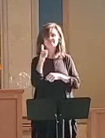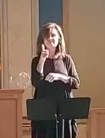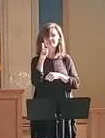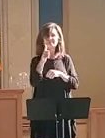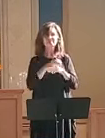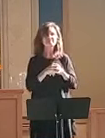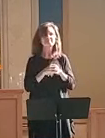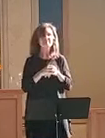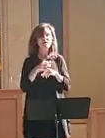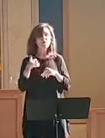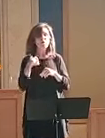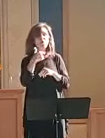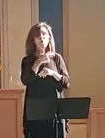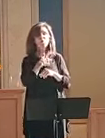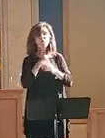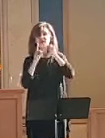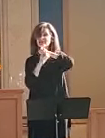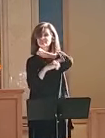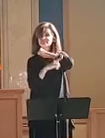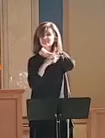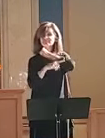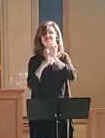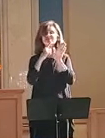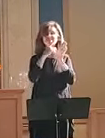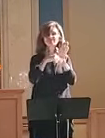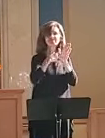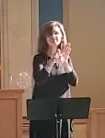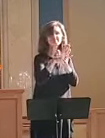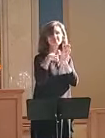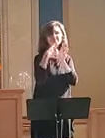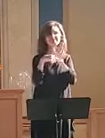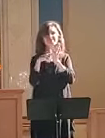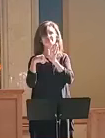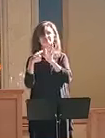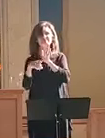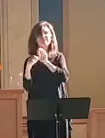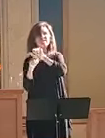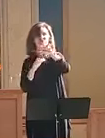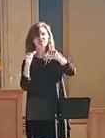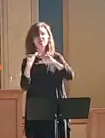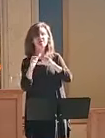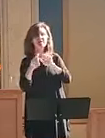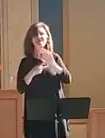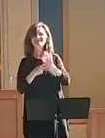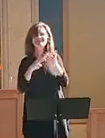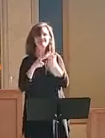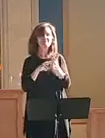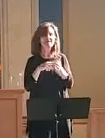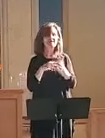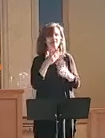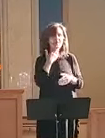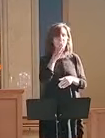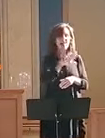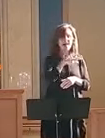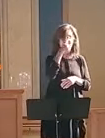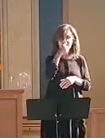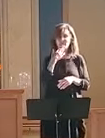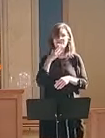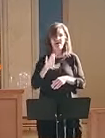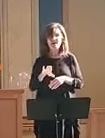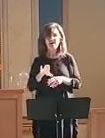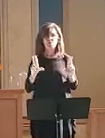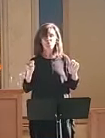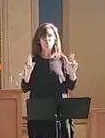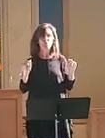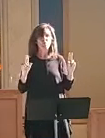When we correct each other fraternally, we are not returning evil for evil. Rather,